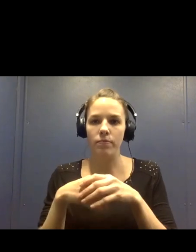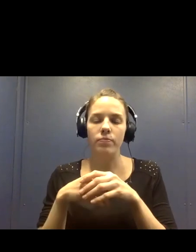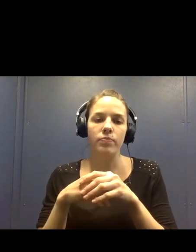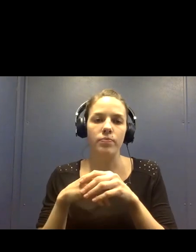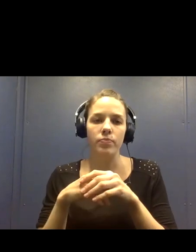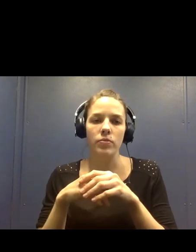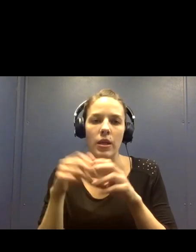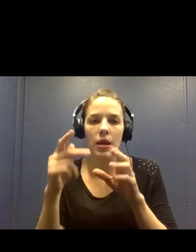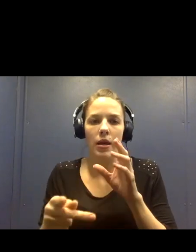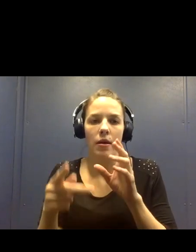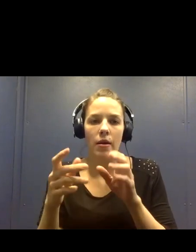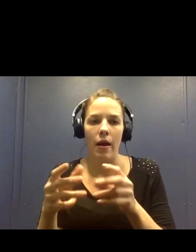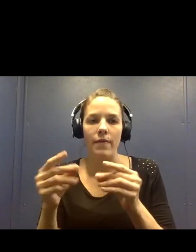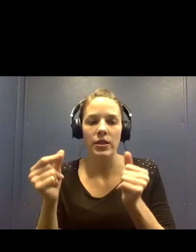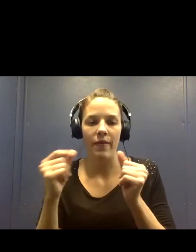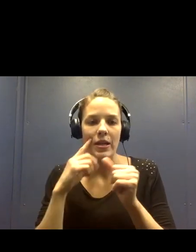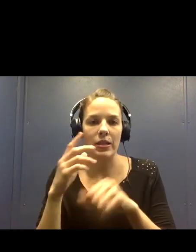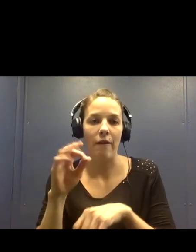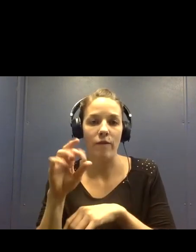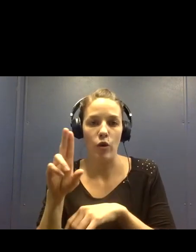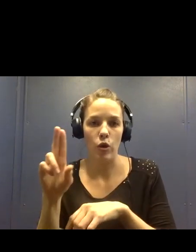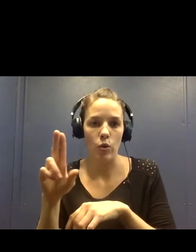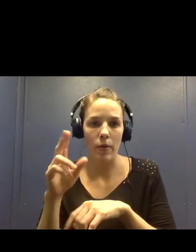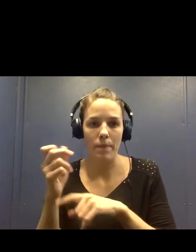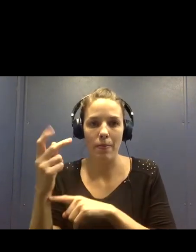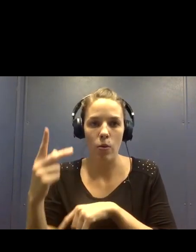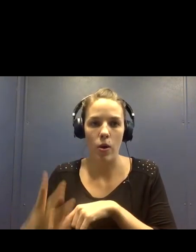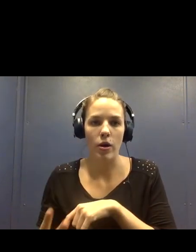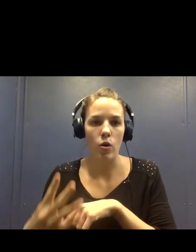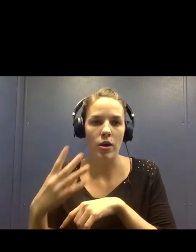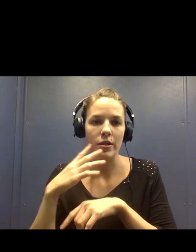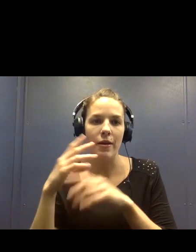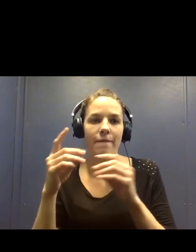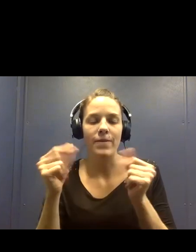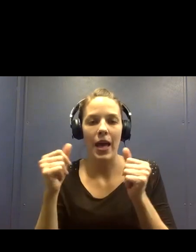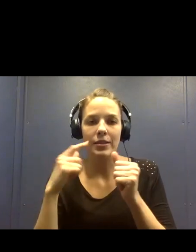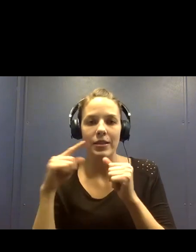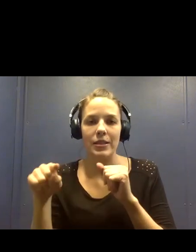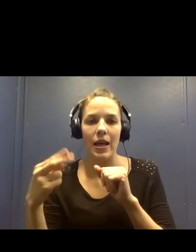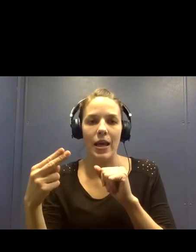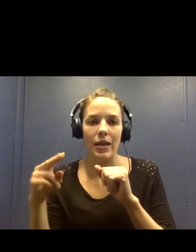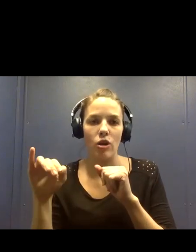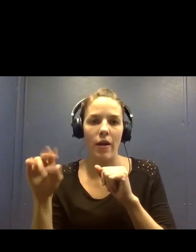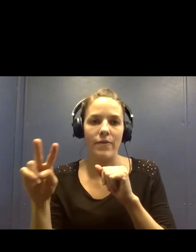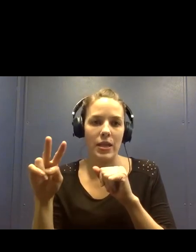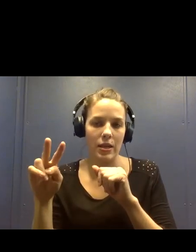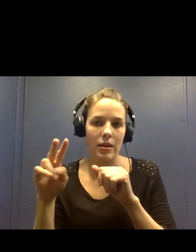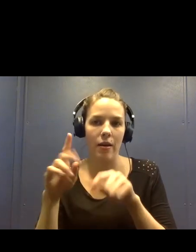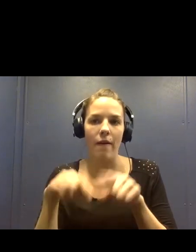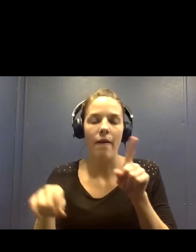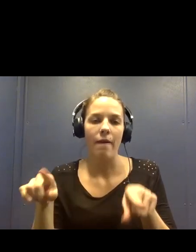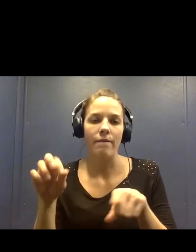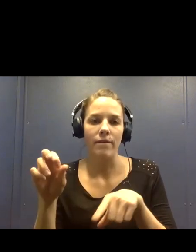as fast as the flu, and maybe 1/4 as fast as HIV variants